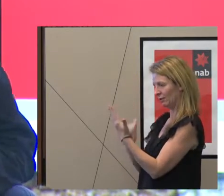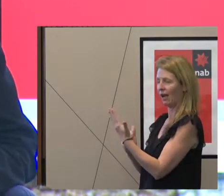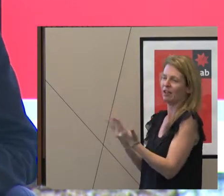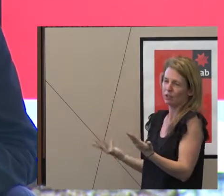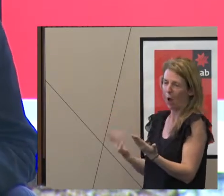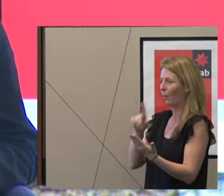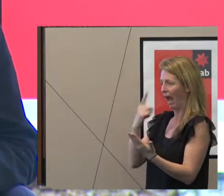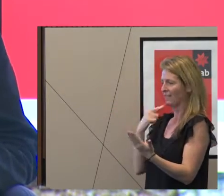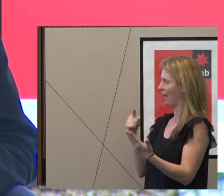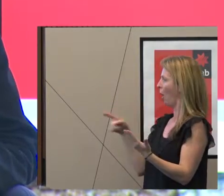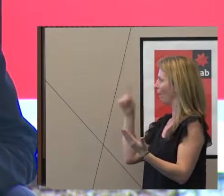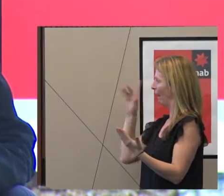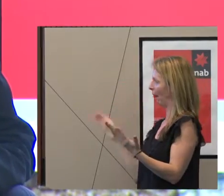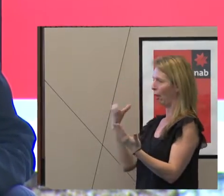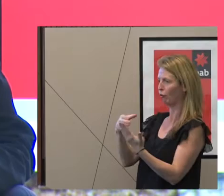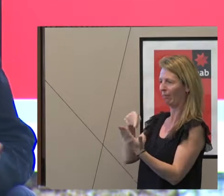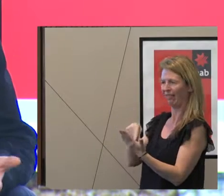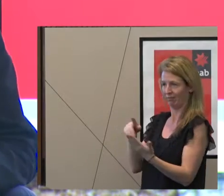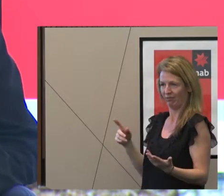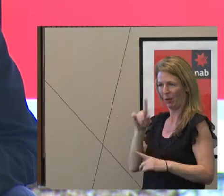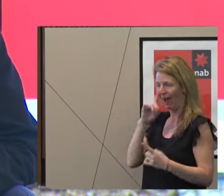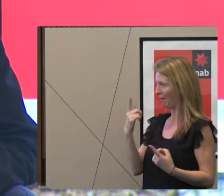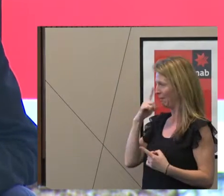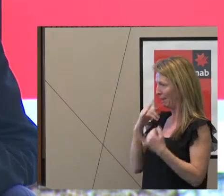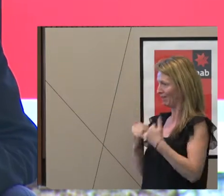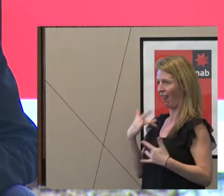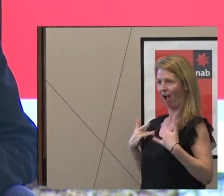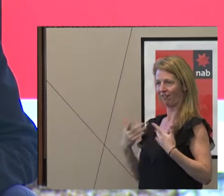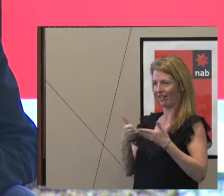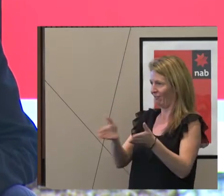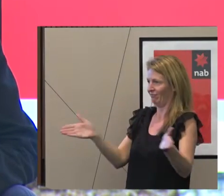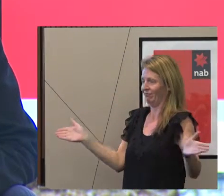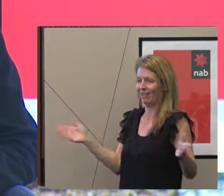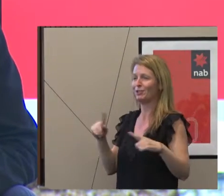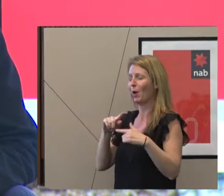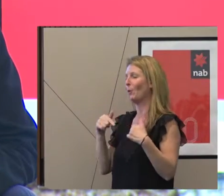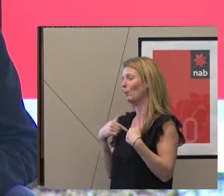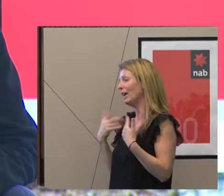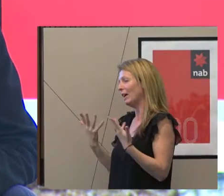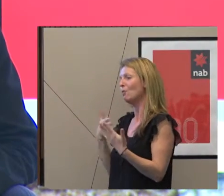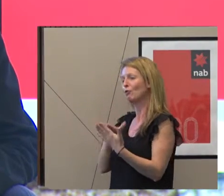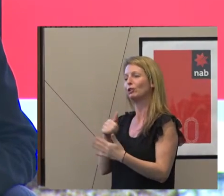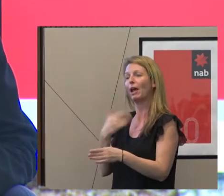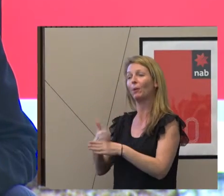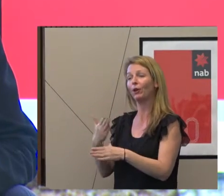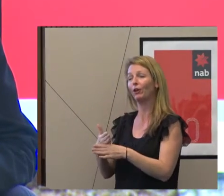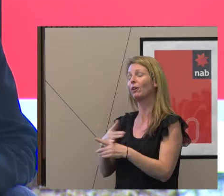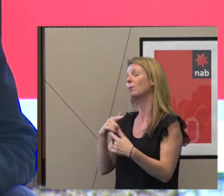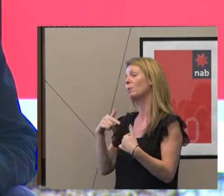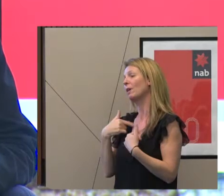compartmentalise people in that way because that's not the reality of people's lives. And absolutely. So in the way that we approach our work is